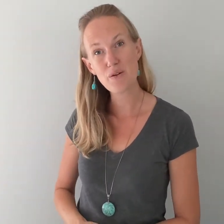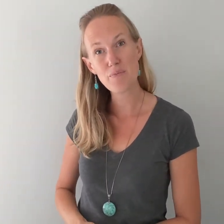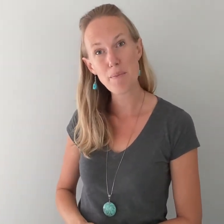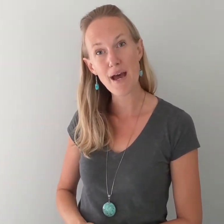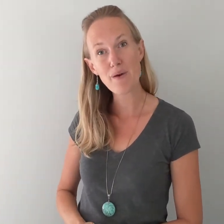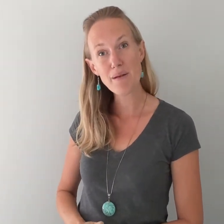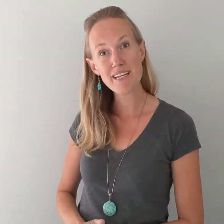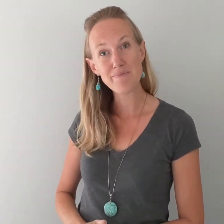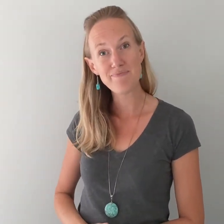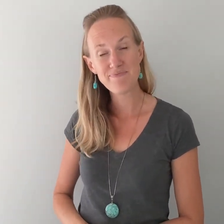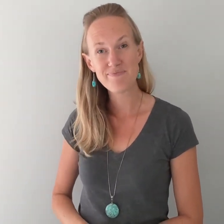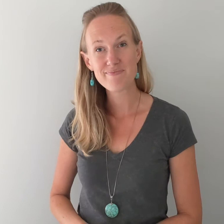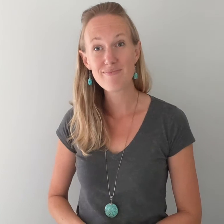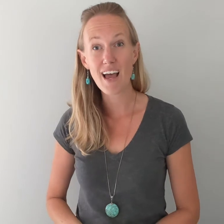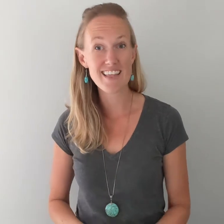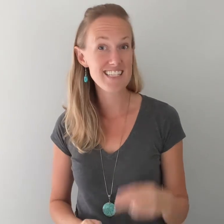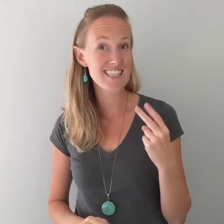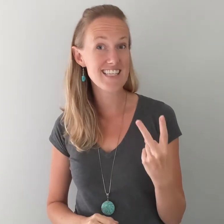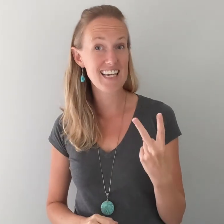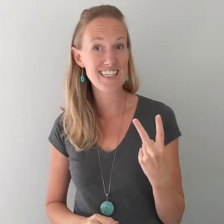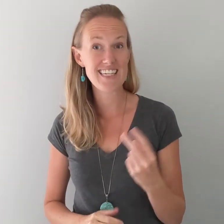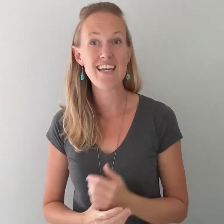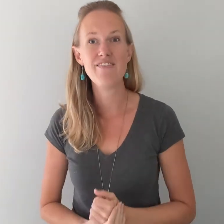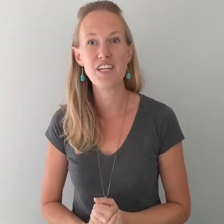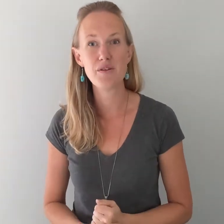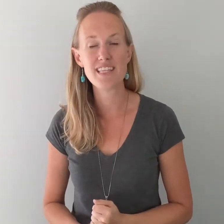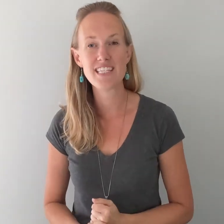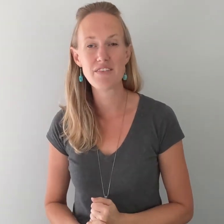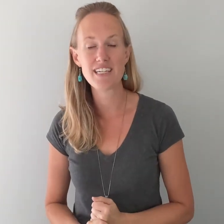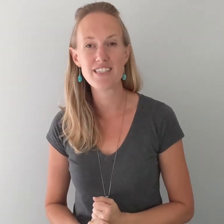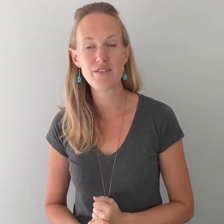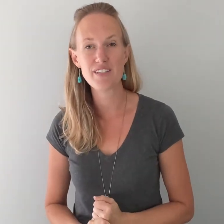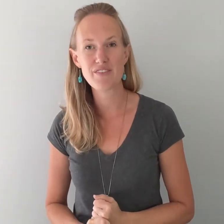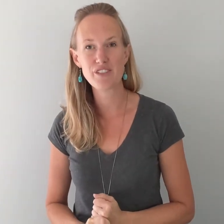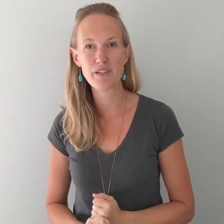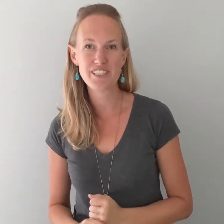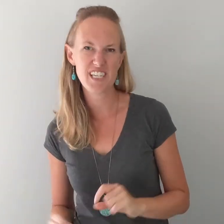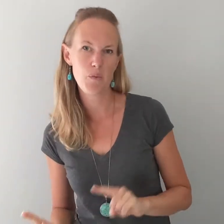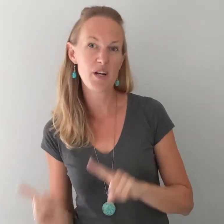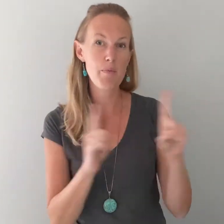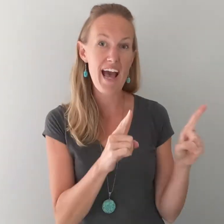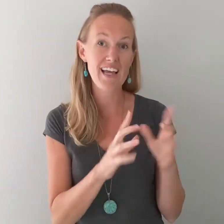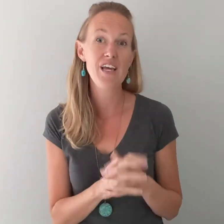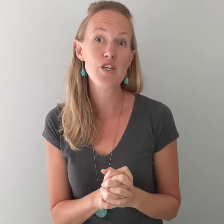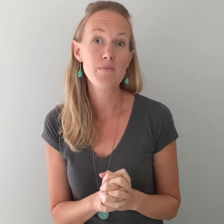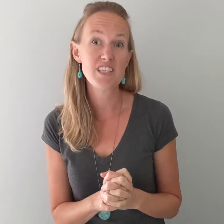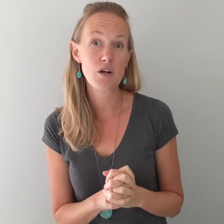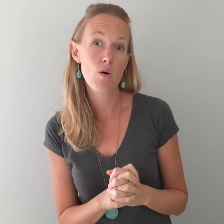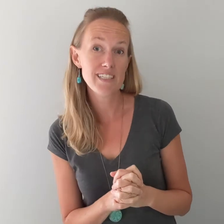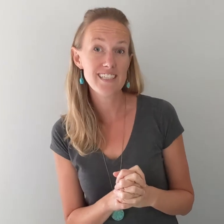by Matt Redman. This is the second video in the series, so if it's the first one you're seeing, you want to go back. You missed the chorus